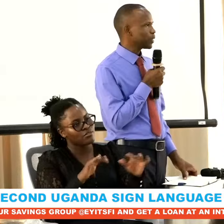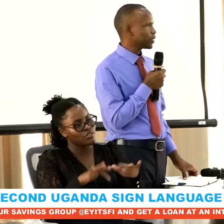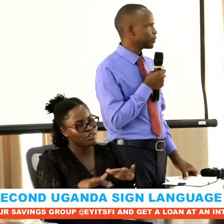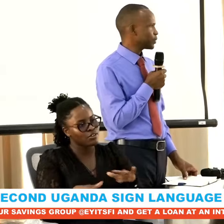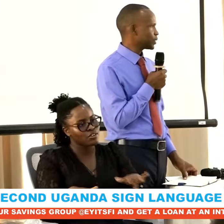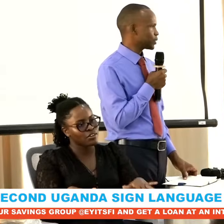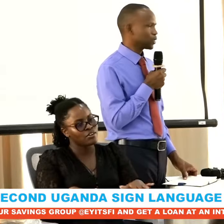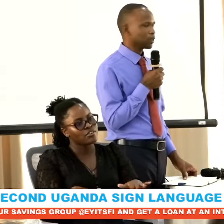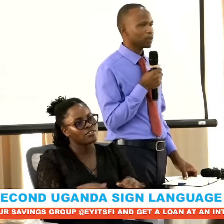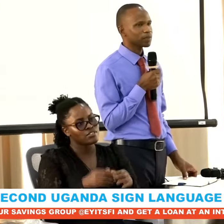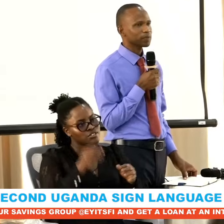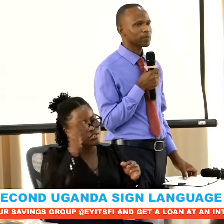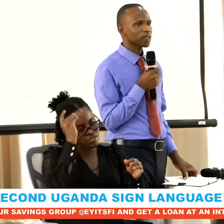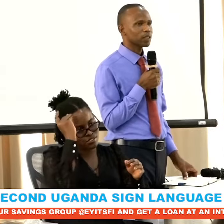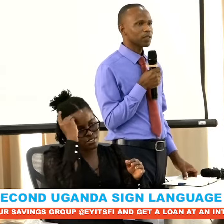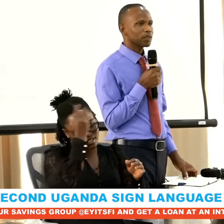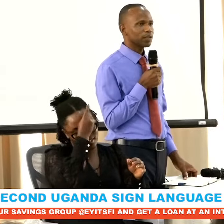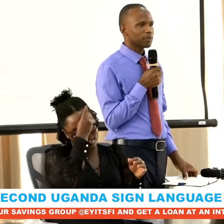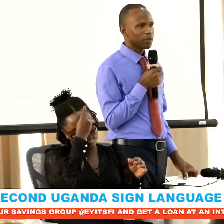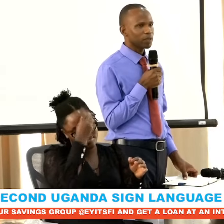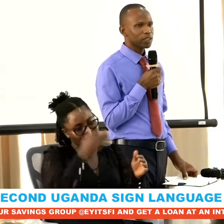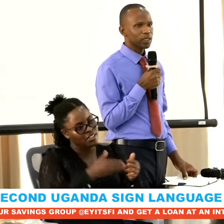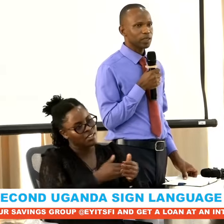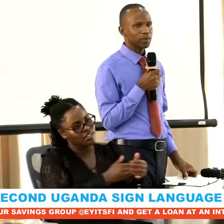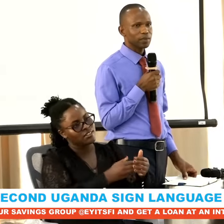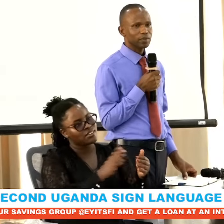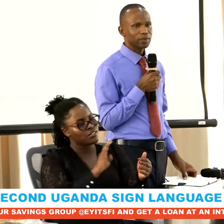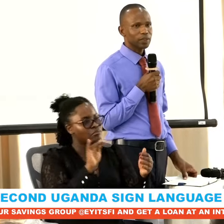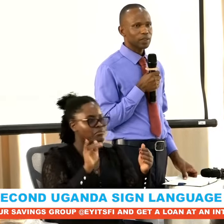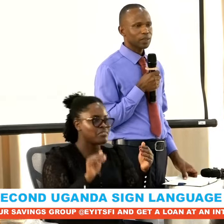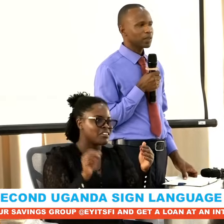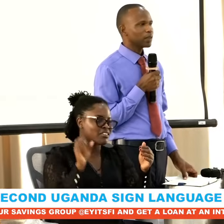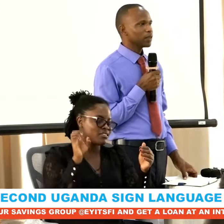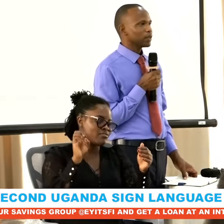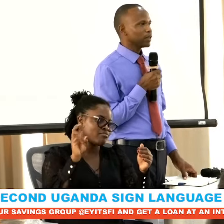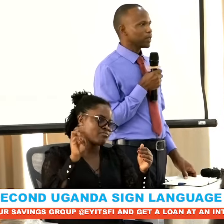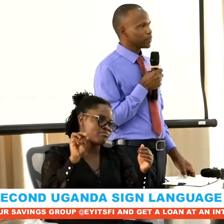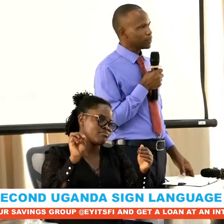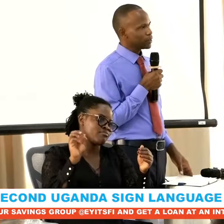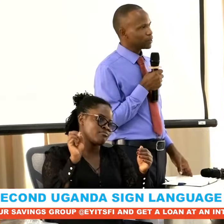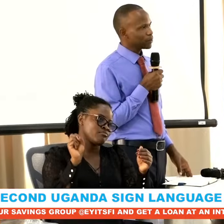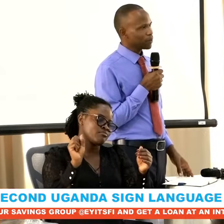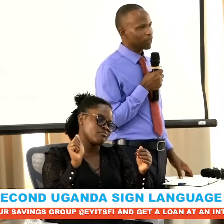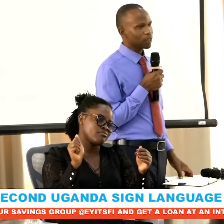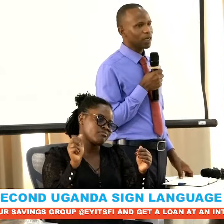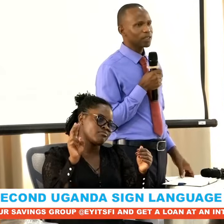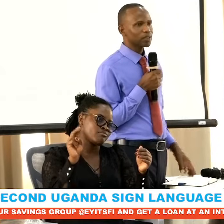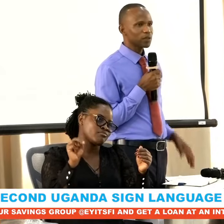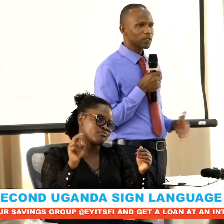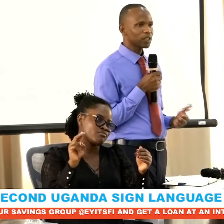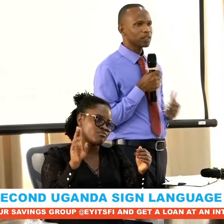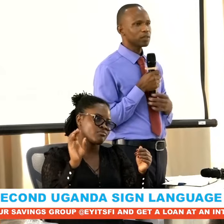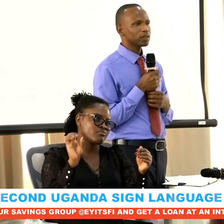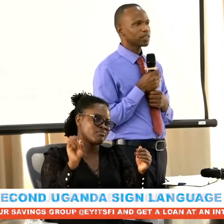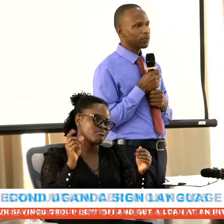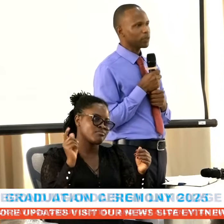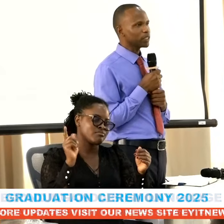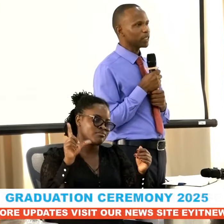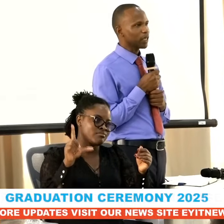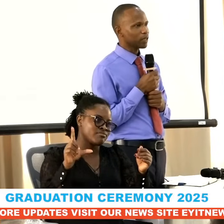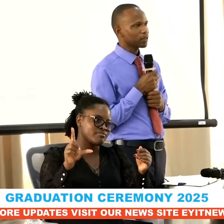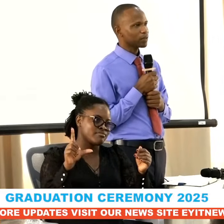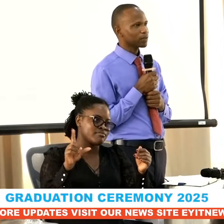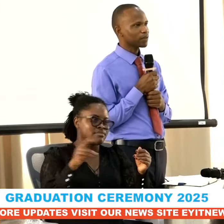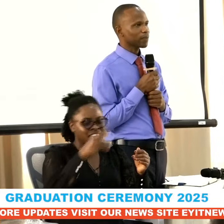led by Mr. Emmanuel Chagaba. Yeah, this man has really